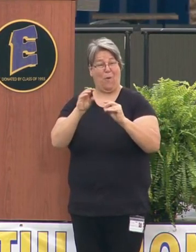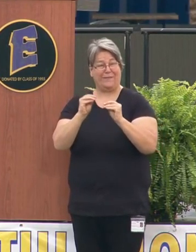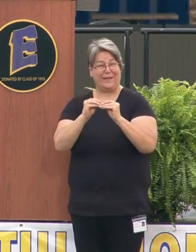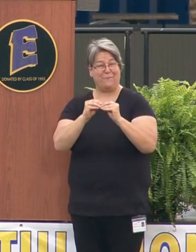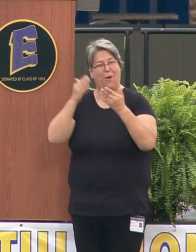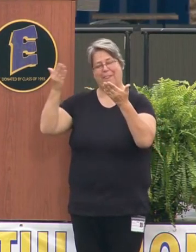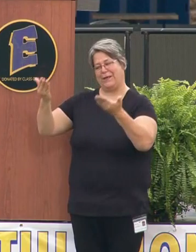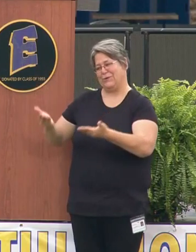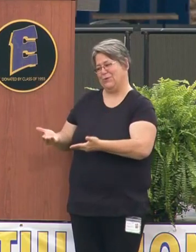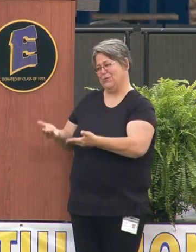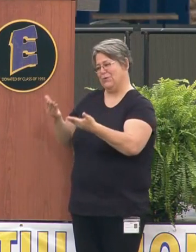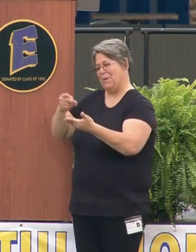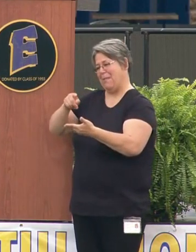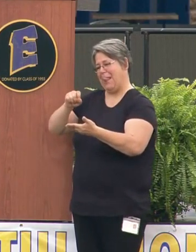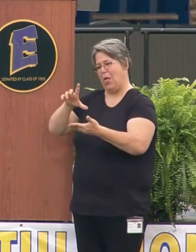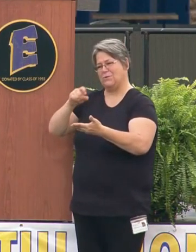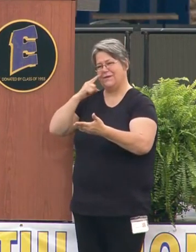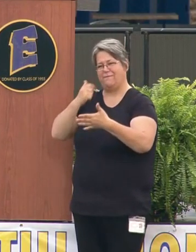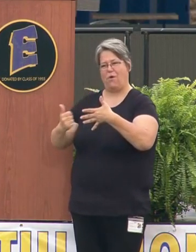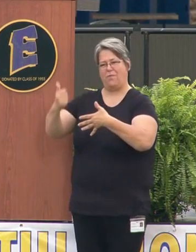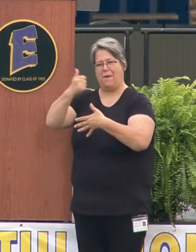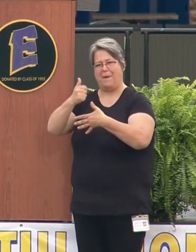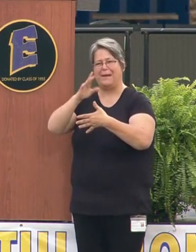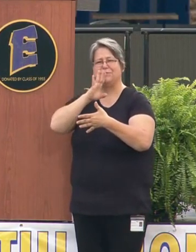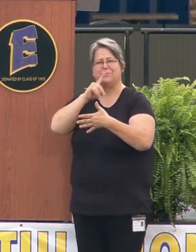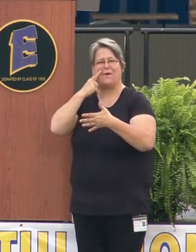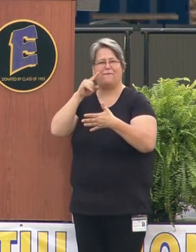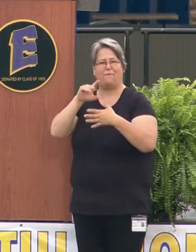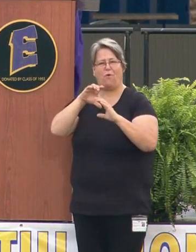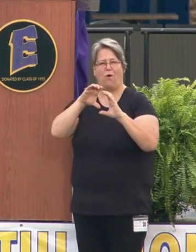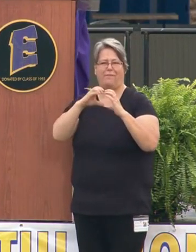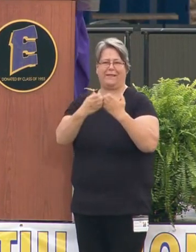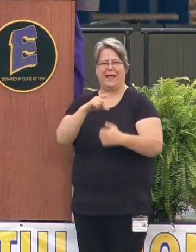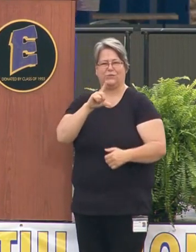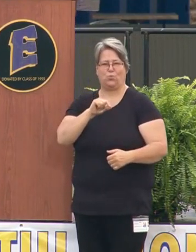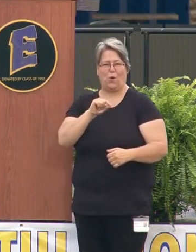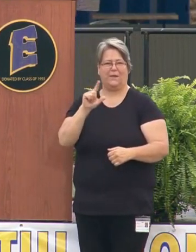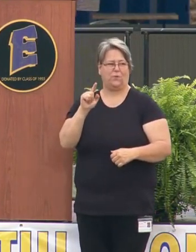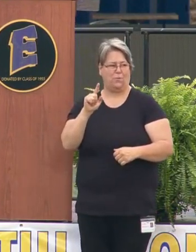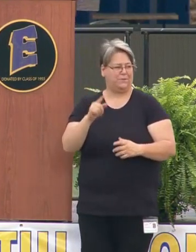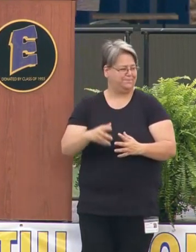Mrs. Pelosi as the keynote speaker for the class of 2021.